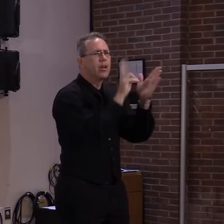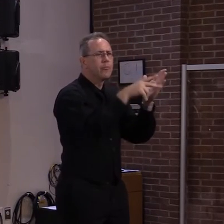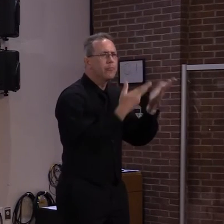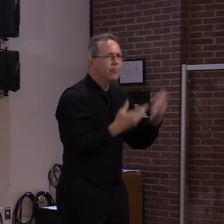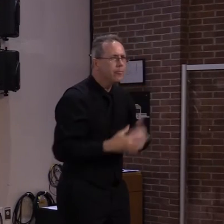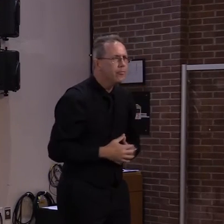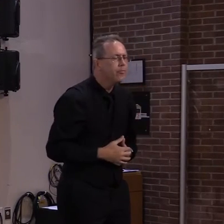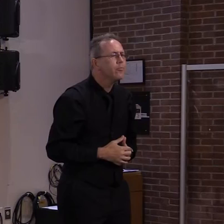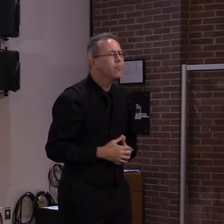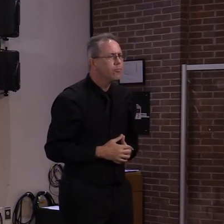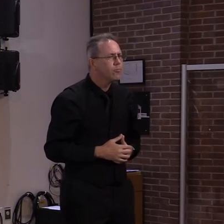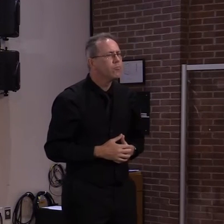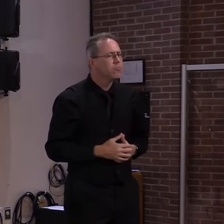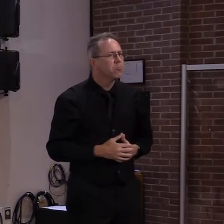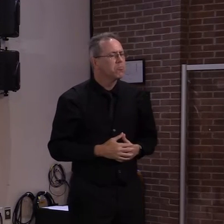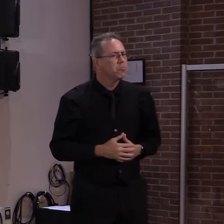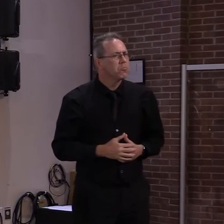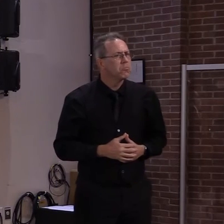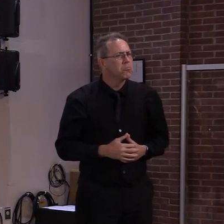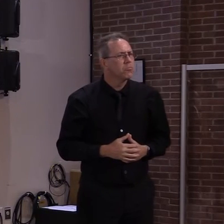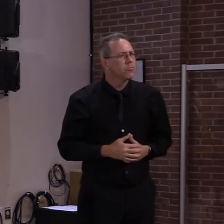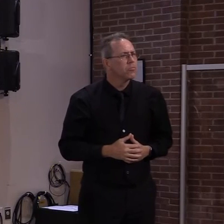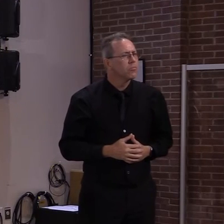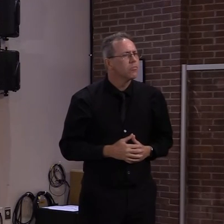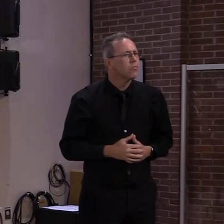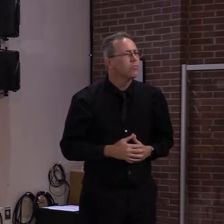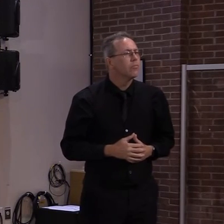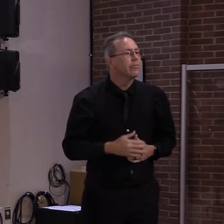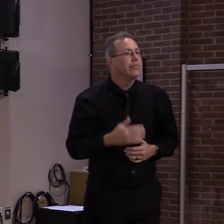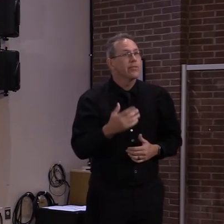date probably in the next 24 hours.